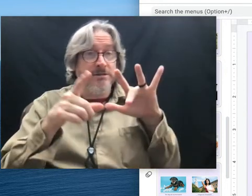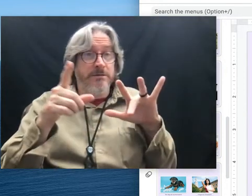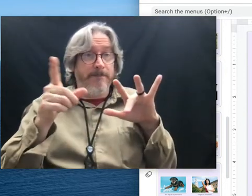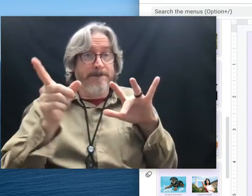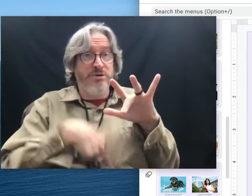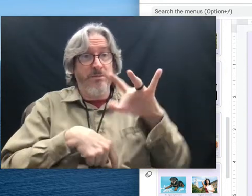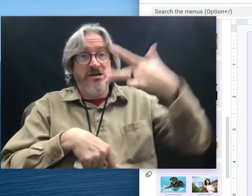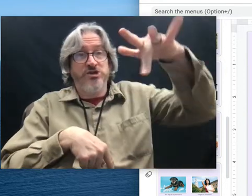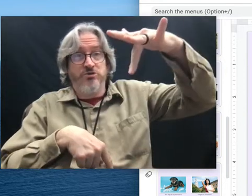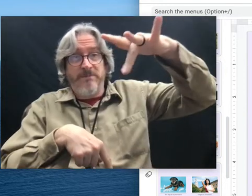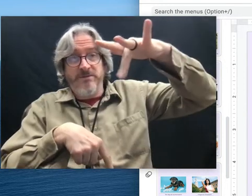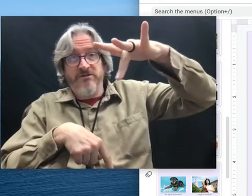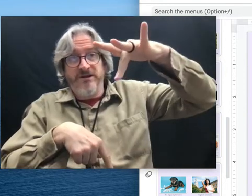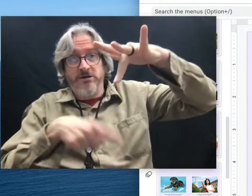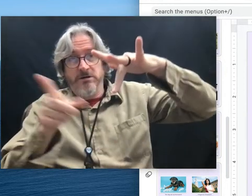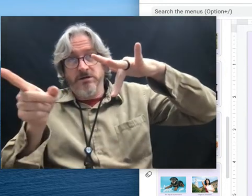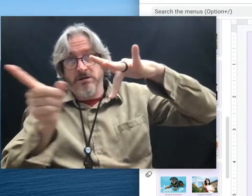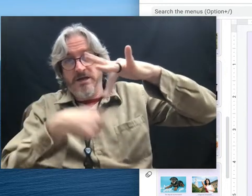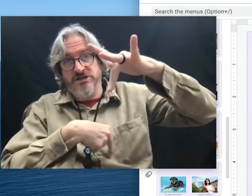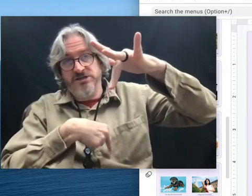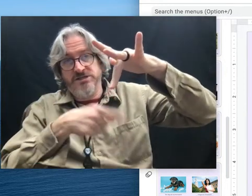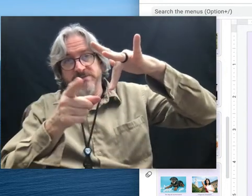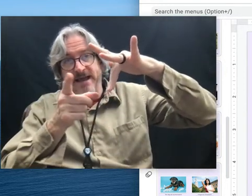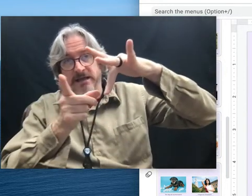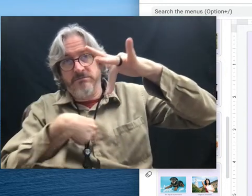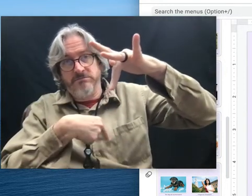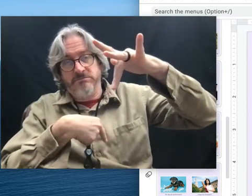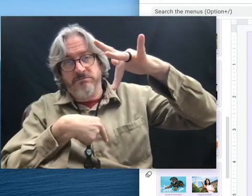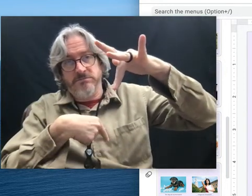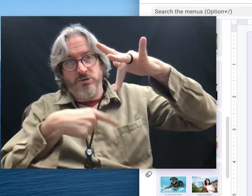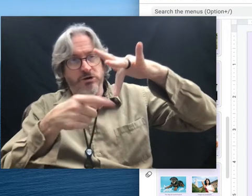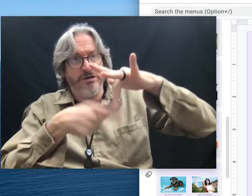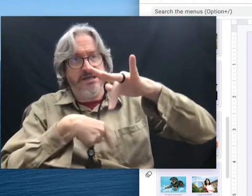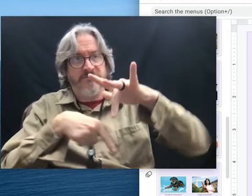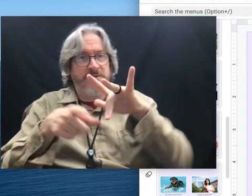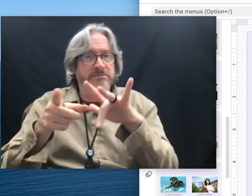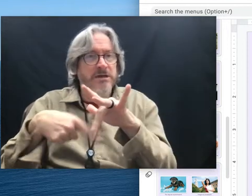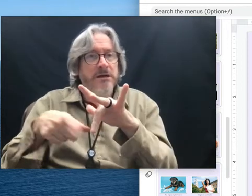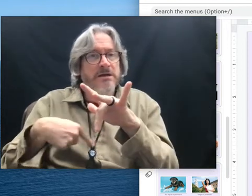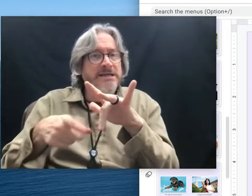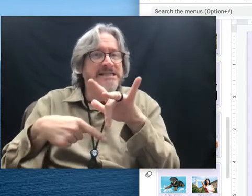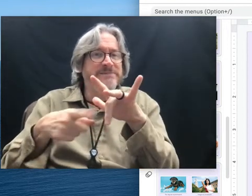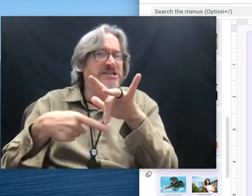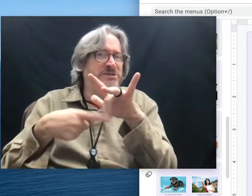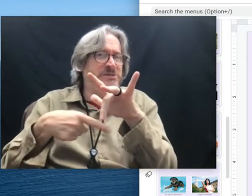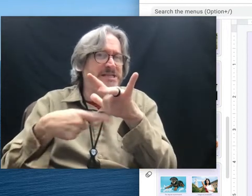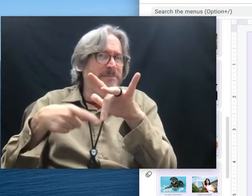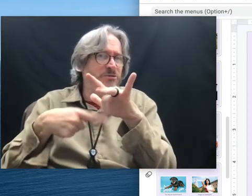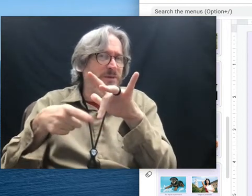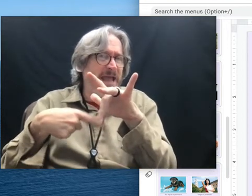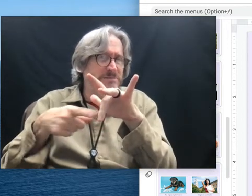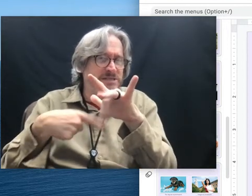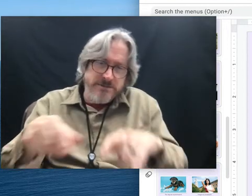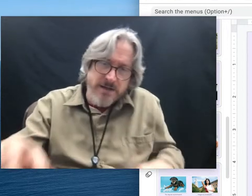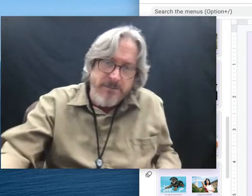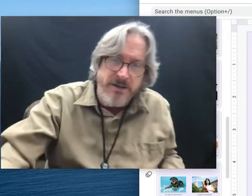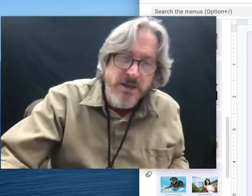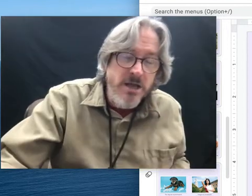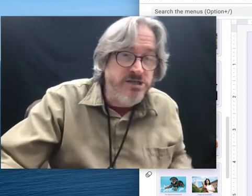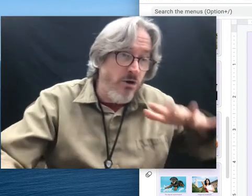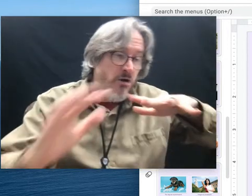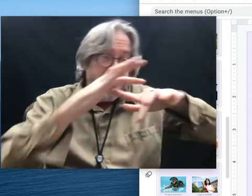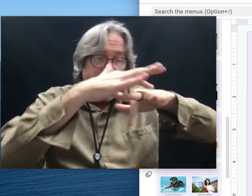Absent. So drop the middle finger and just smack it. Don't hurt yourself. But this means to skip or be absent, not